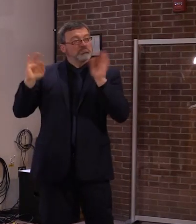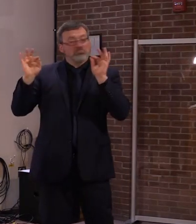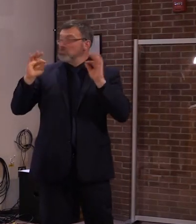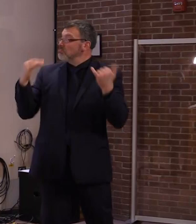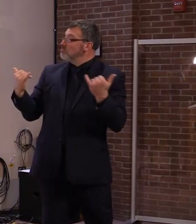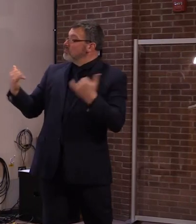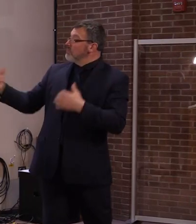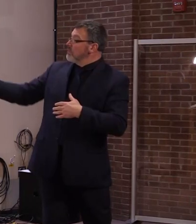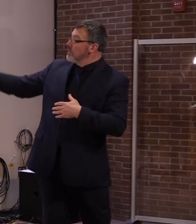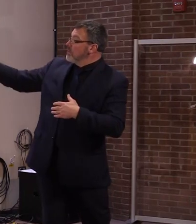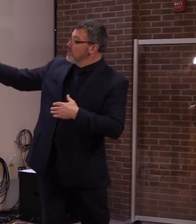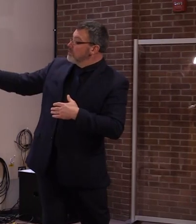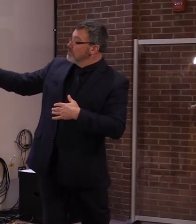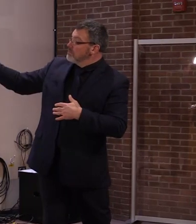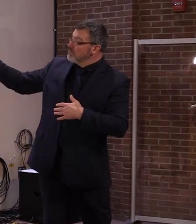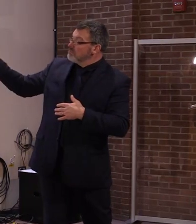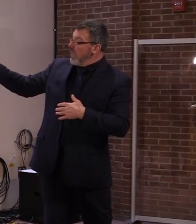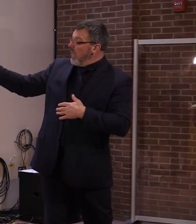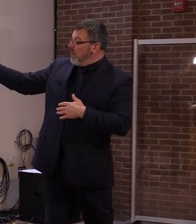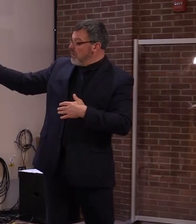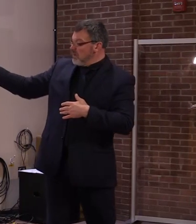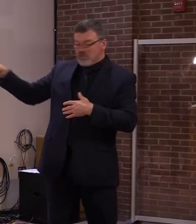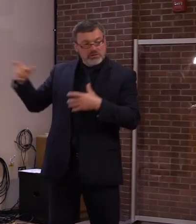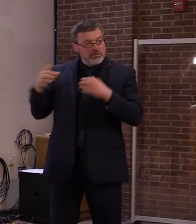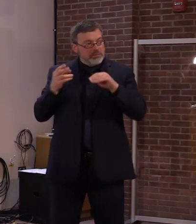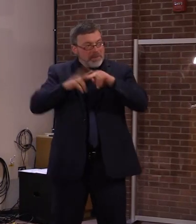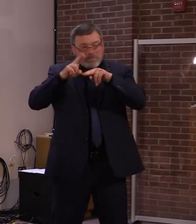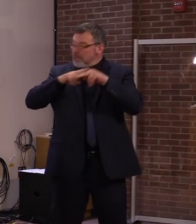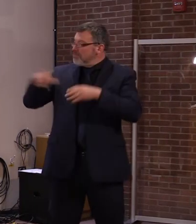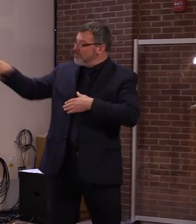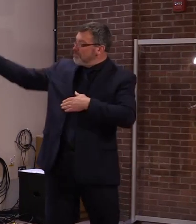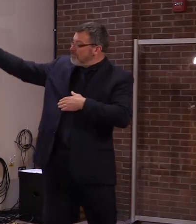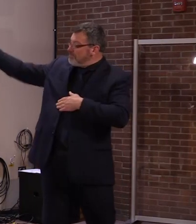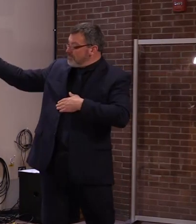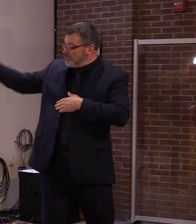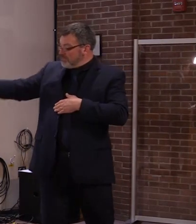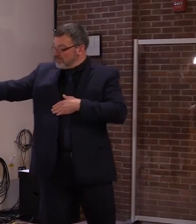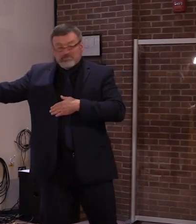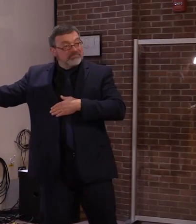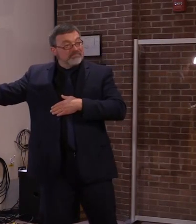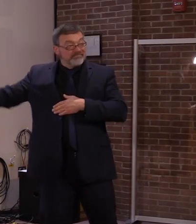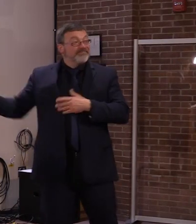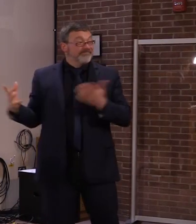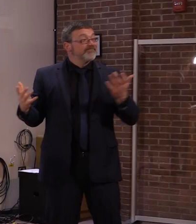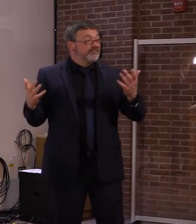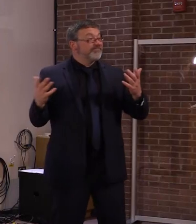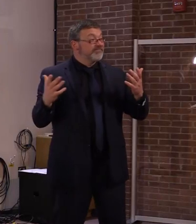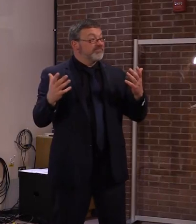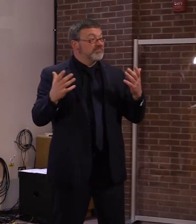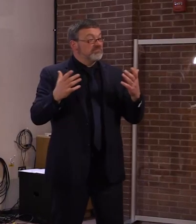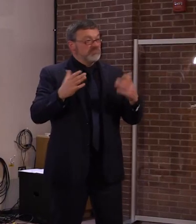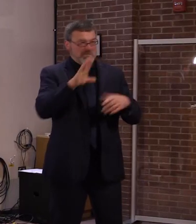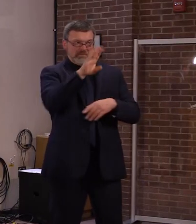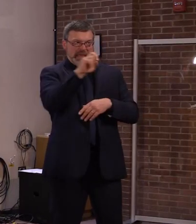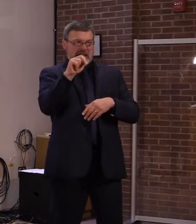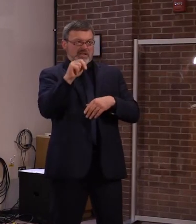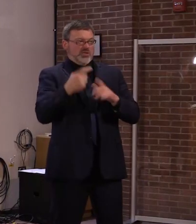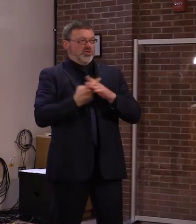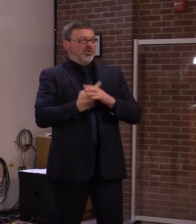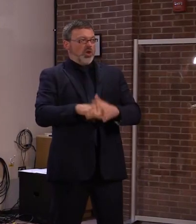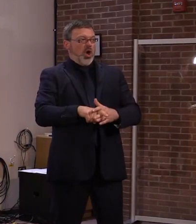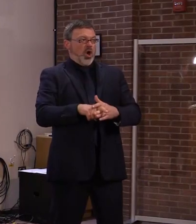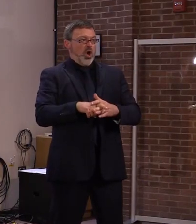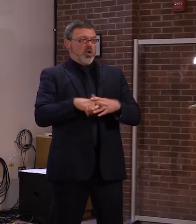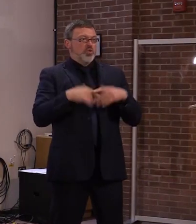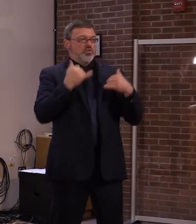week. Bennington County is another county now that is worth mentioning in terms of where their case counts stand relative to the rest of